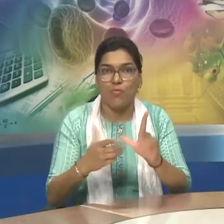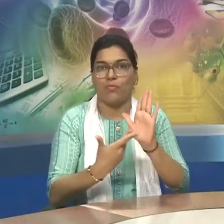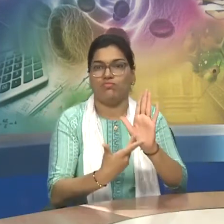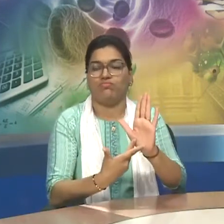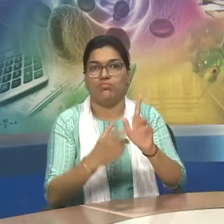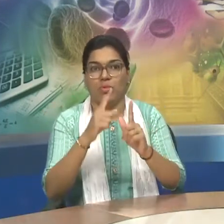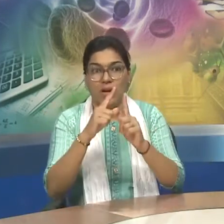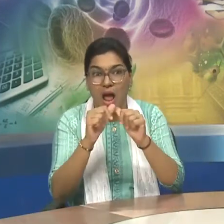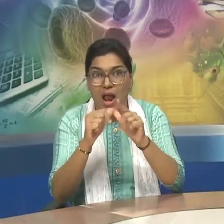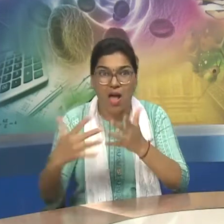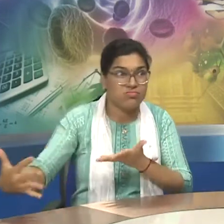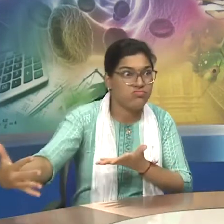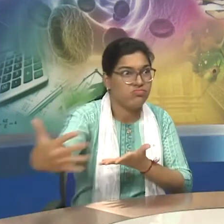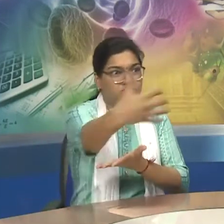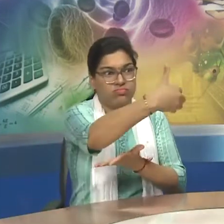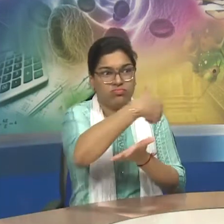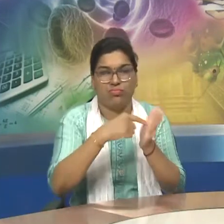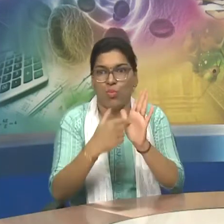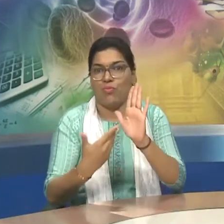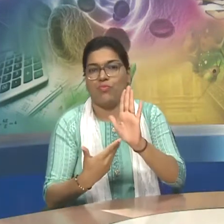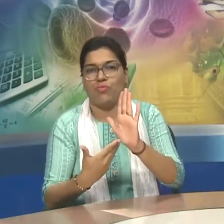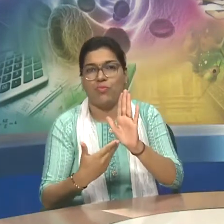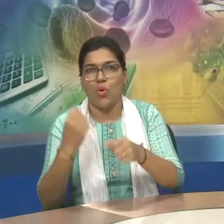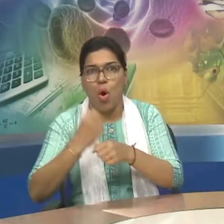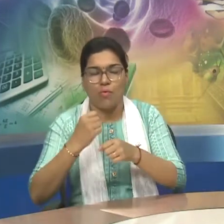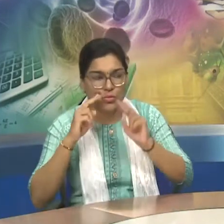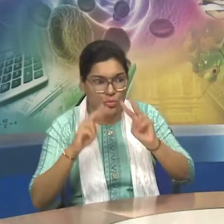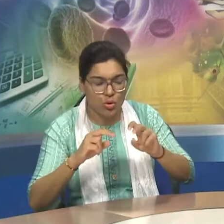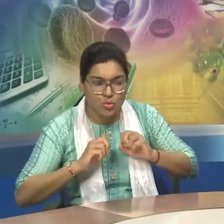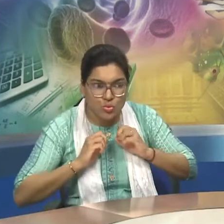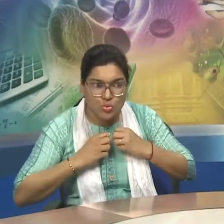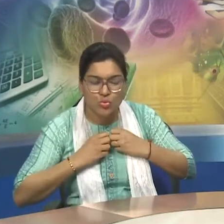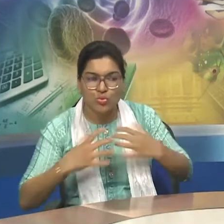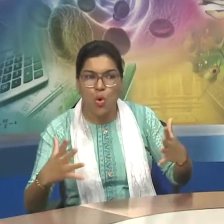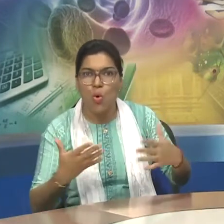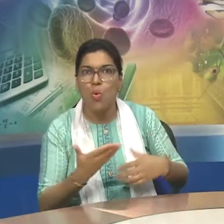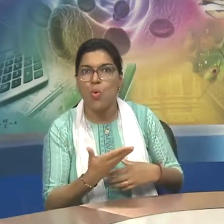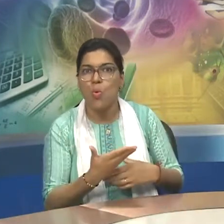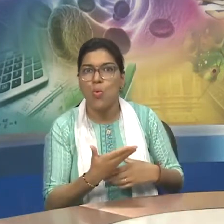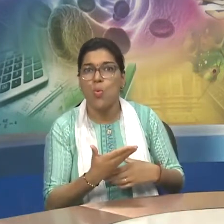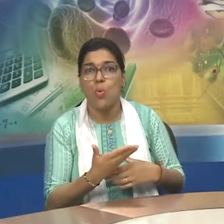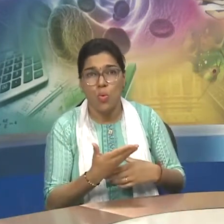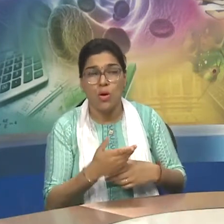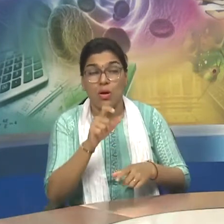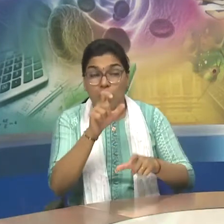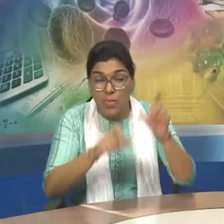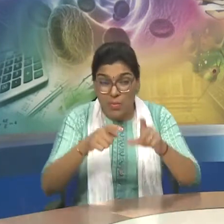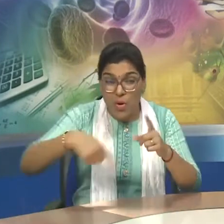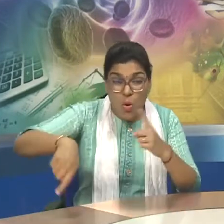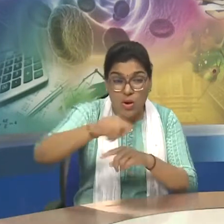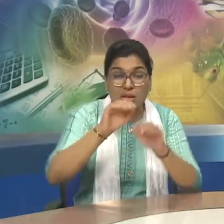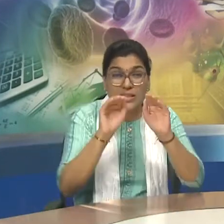most striking and visible aspect of the